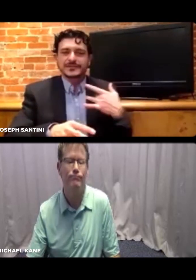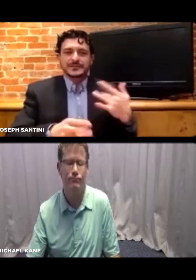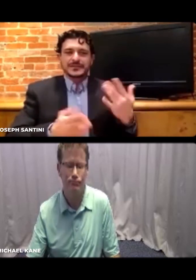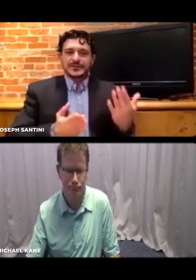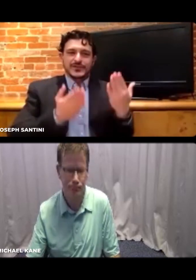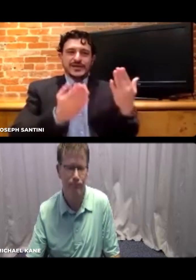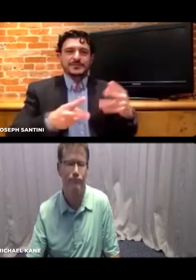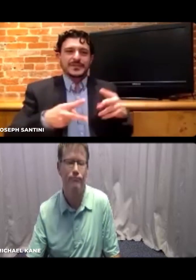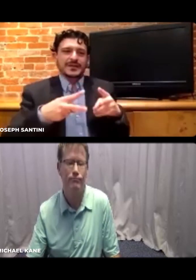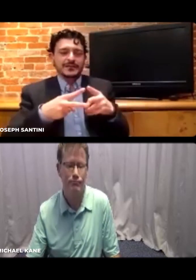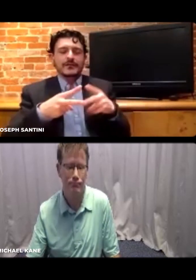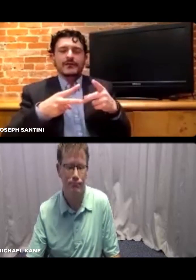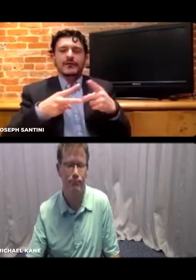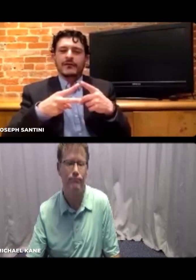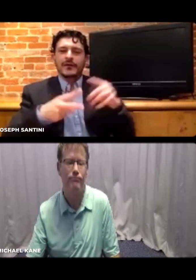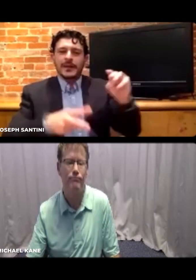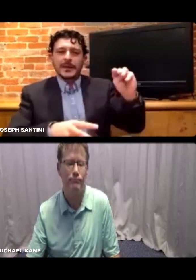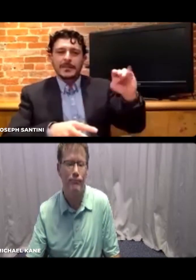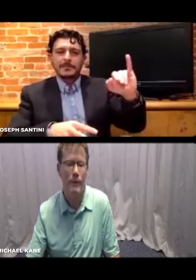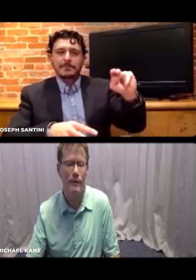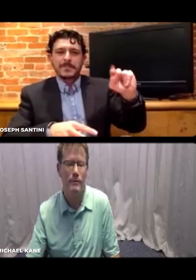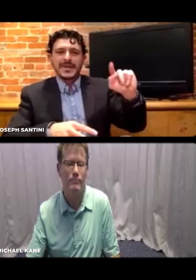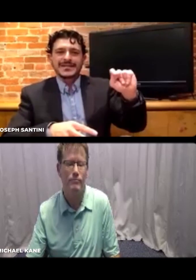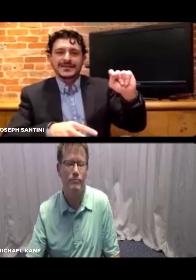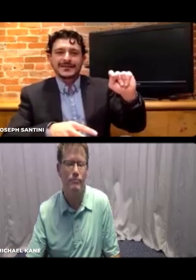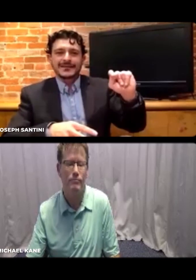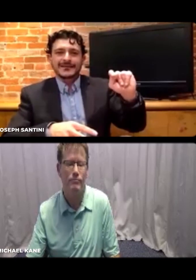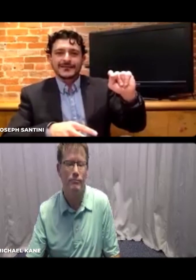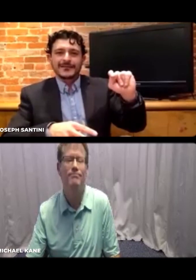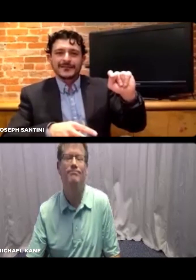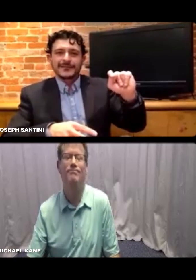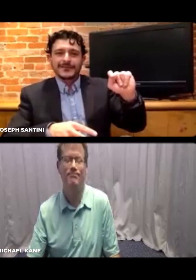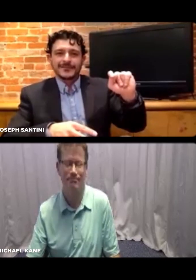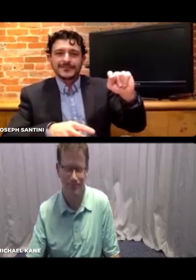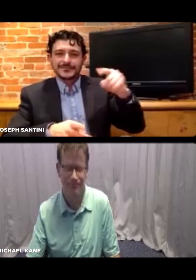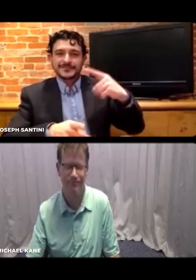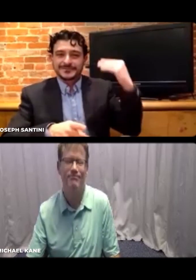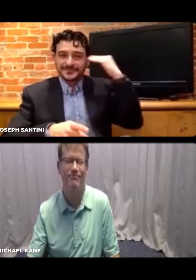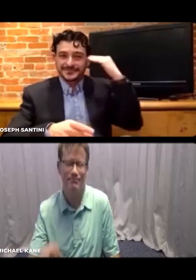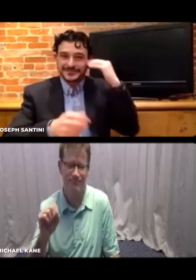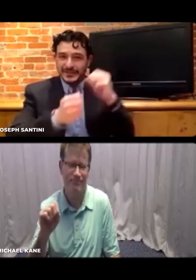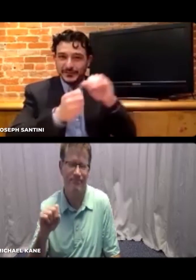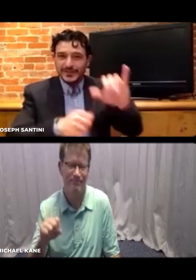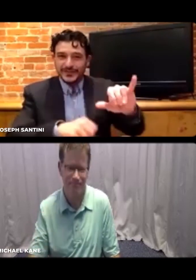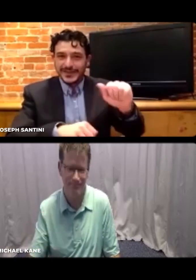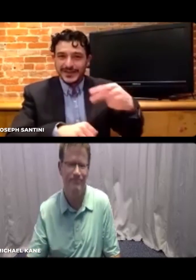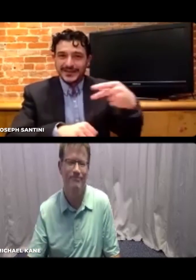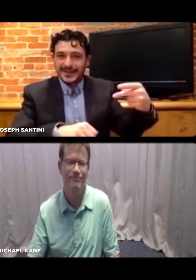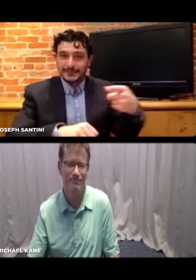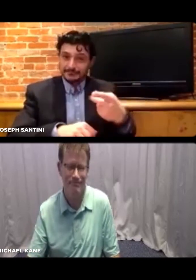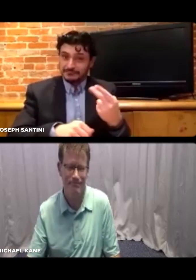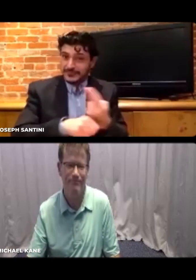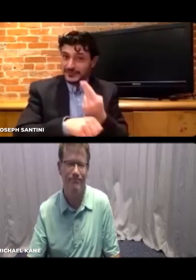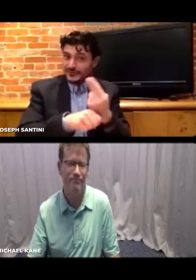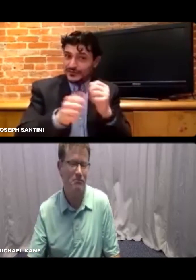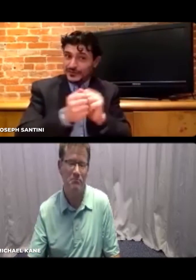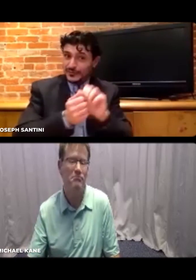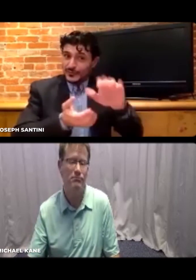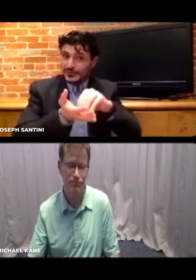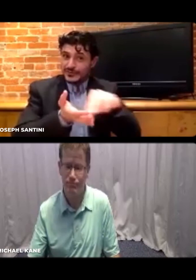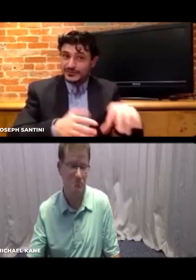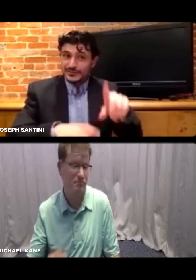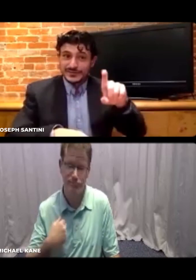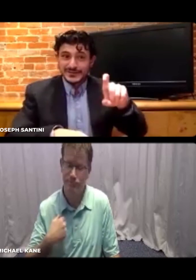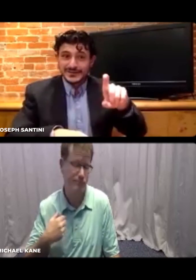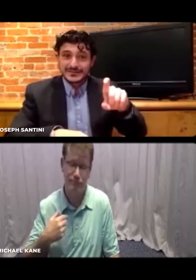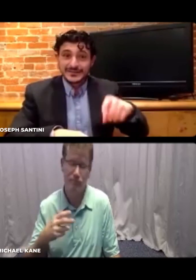have two apps. One is Mint. Are you familiar with Mint, Mike? Yes. Oh, not with my